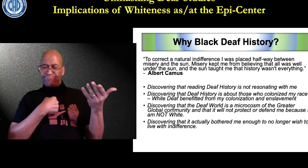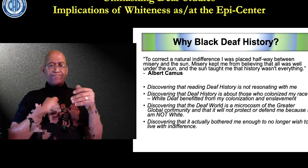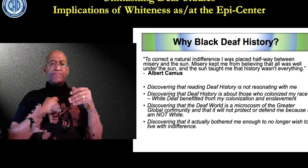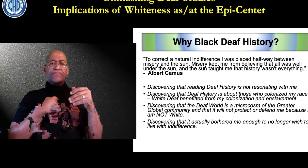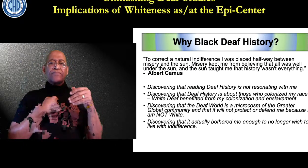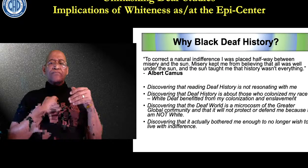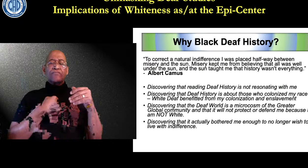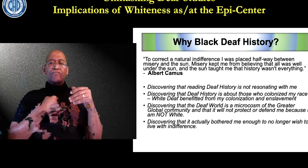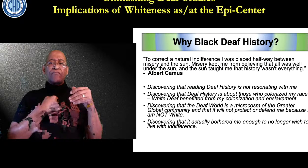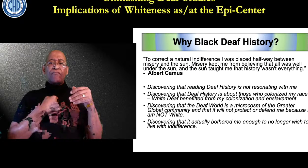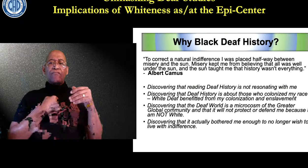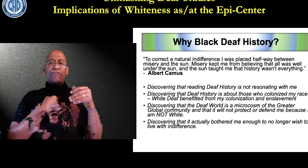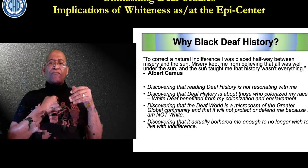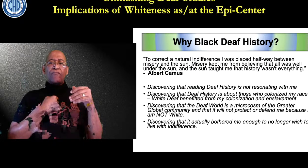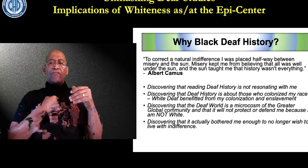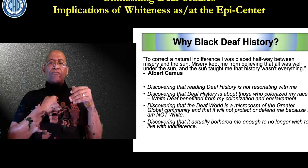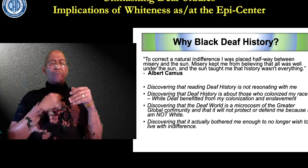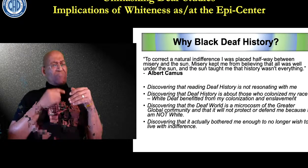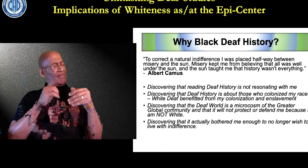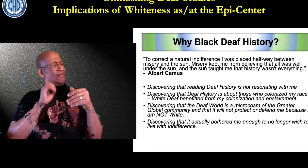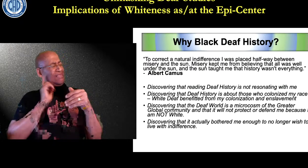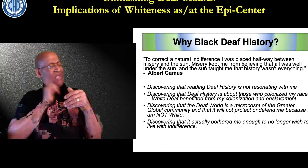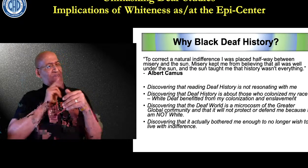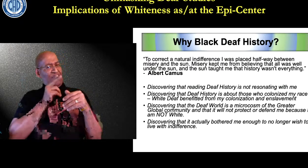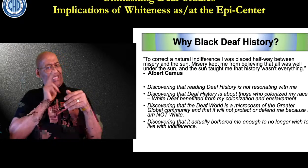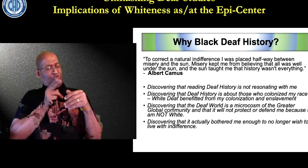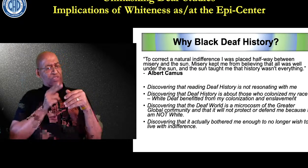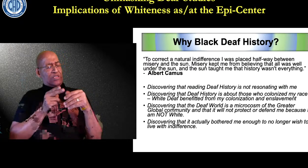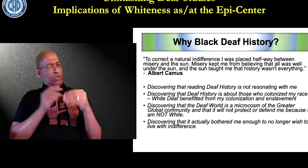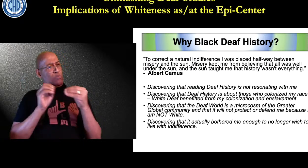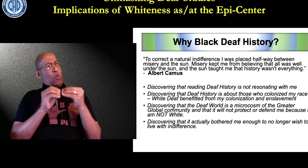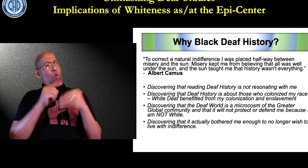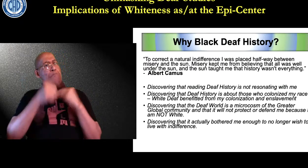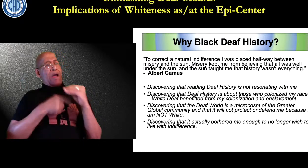deaf history doesn't exactly connect to me.